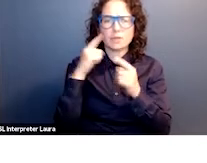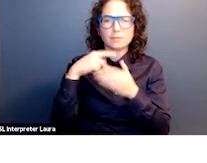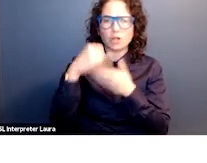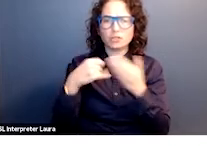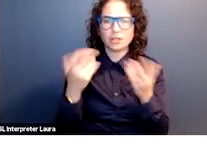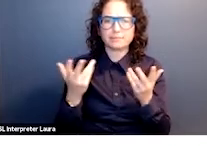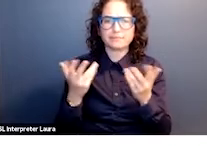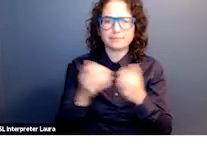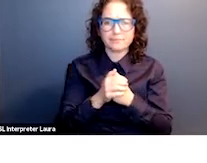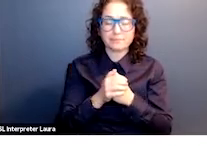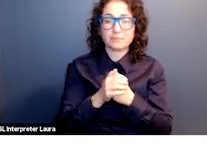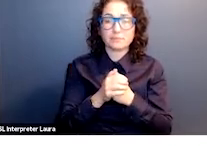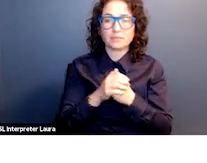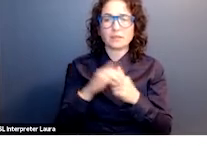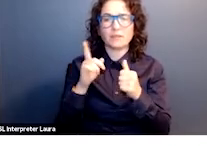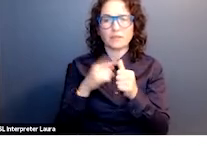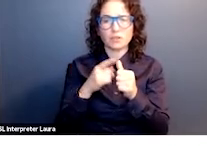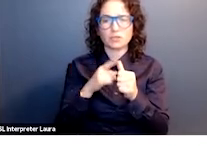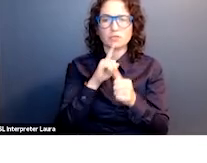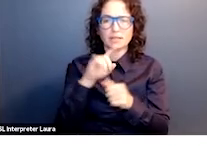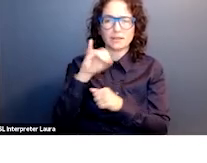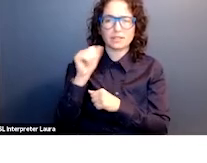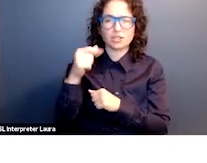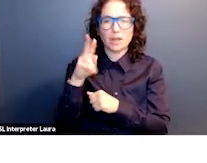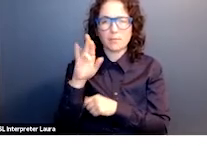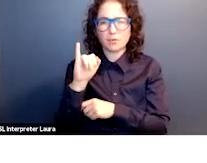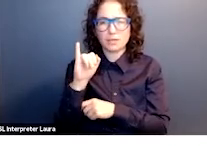So first is JAPRI concepts.